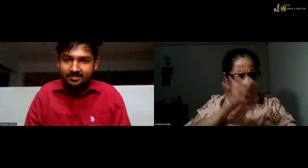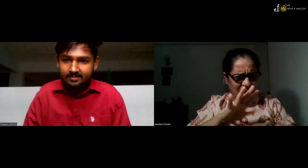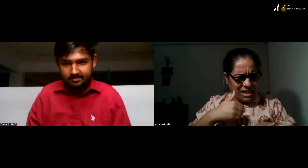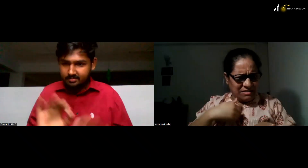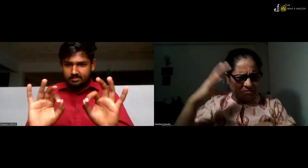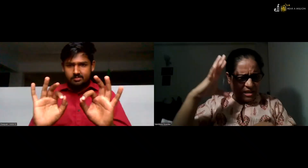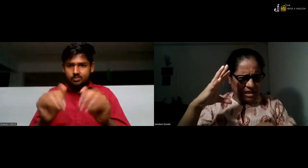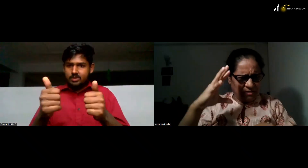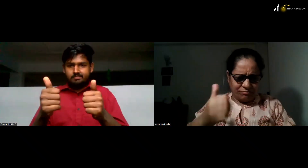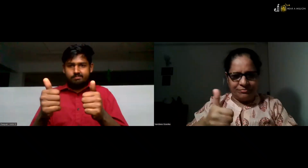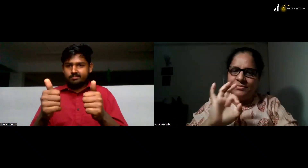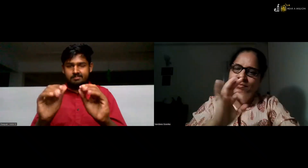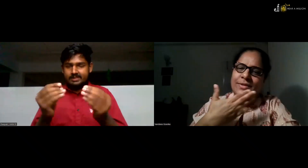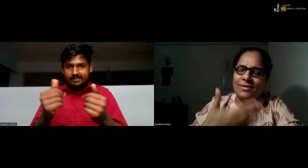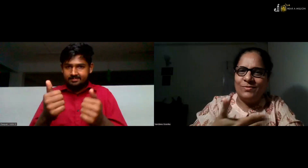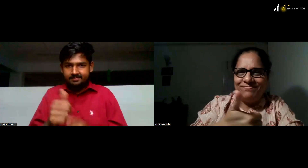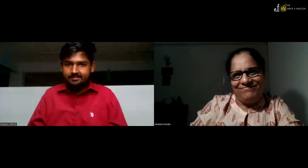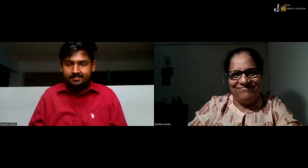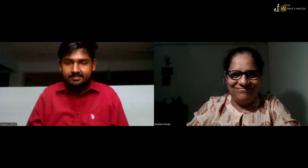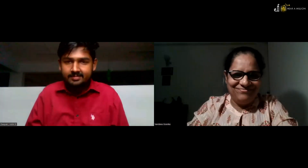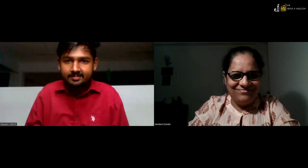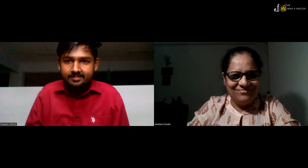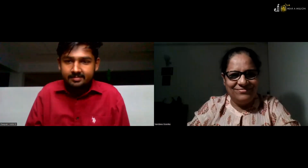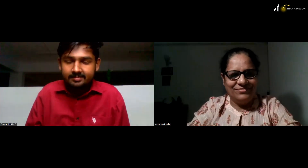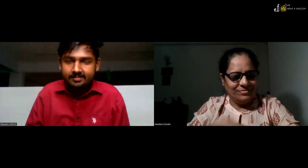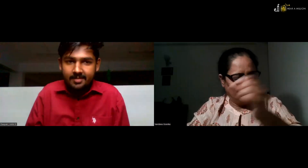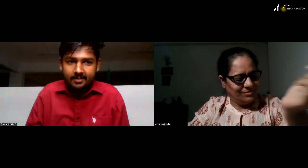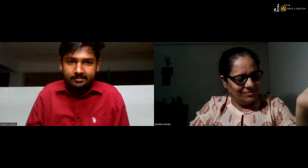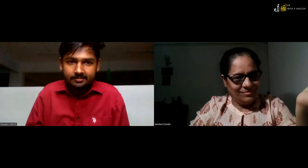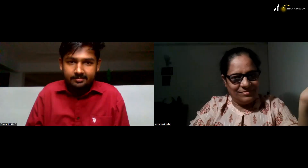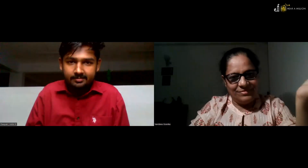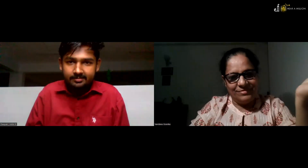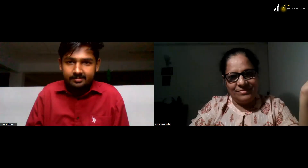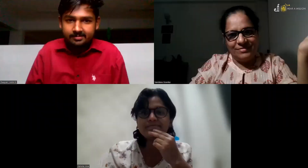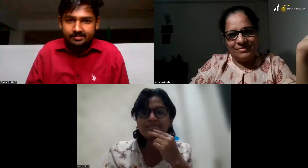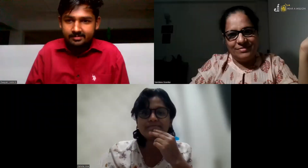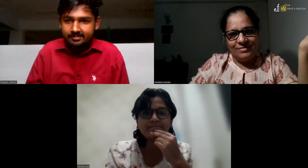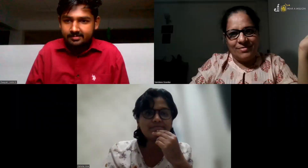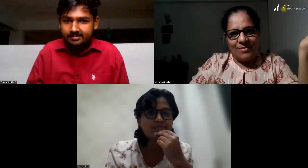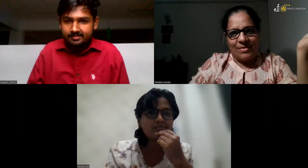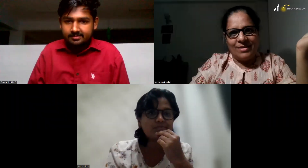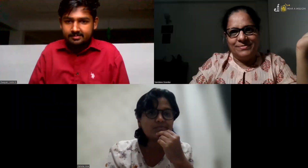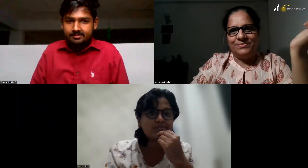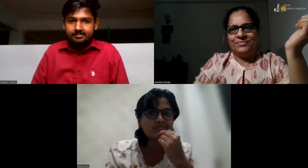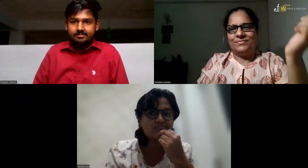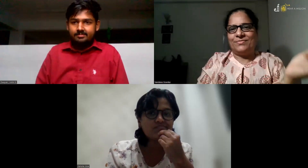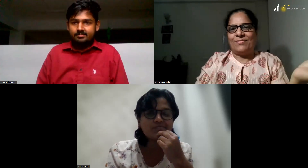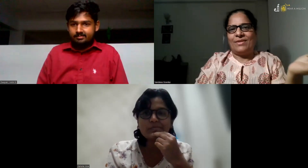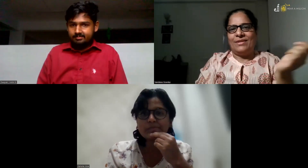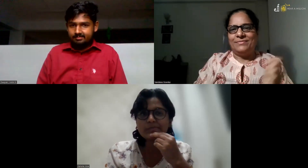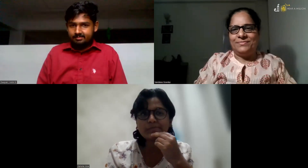we have Karuna? Is my screen is looking okay? Yes, we can see you clearly.